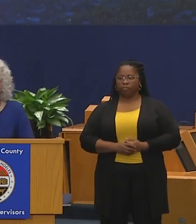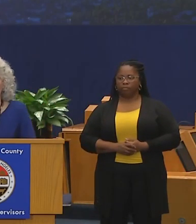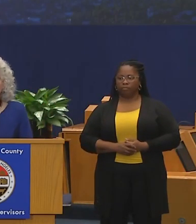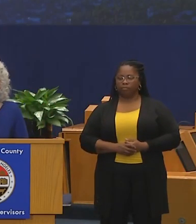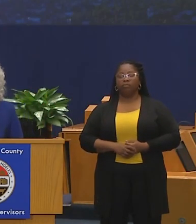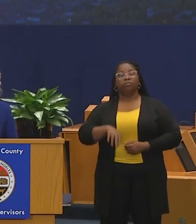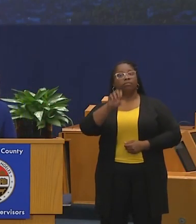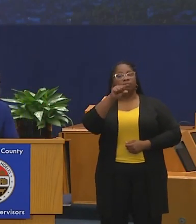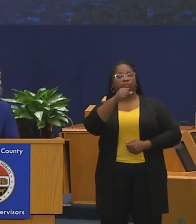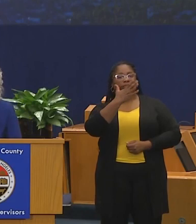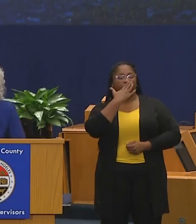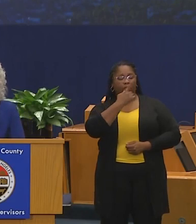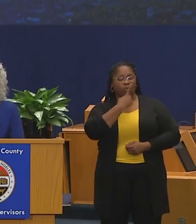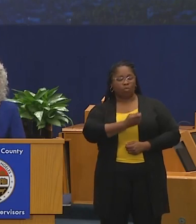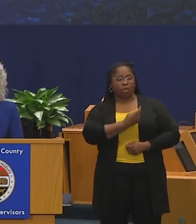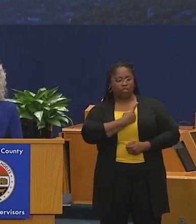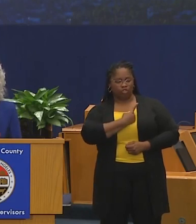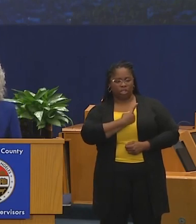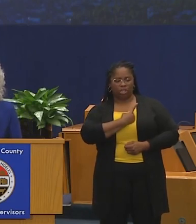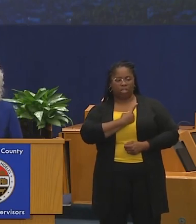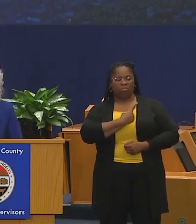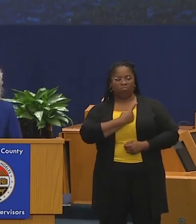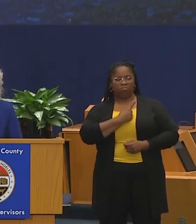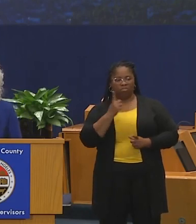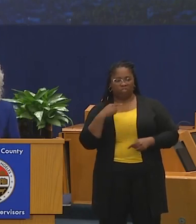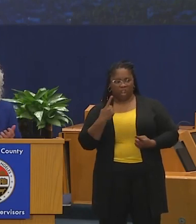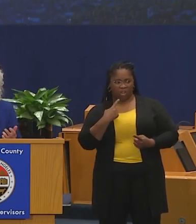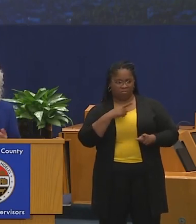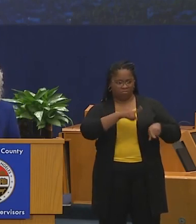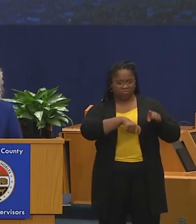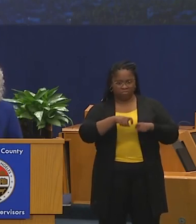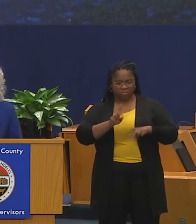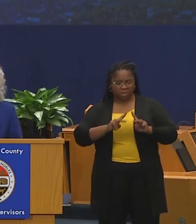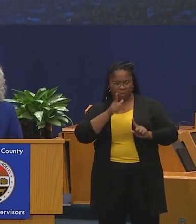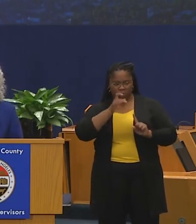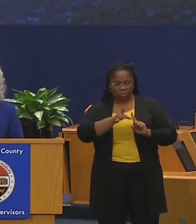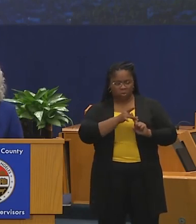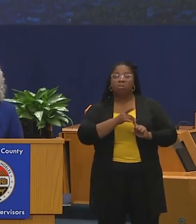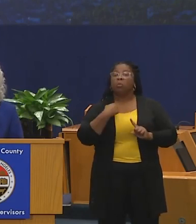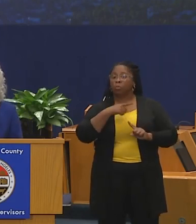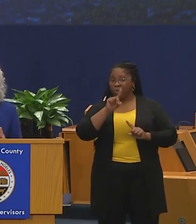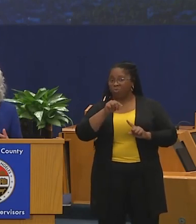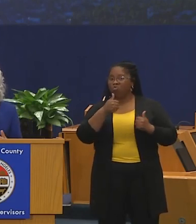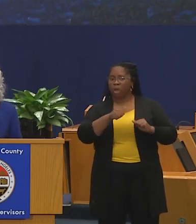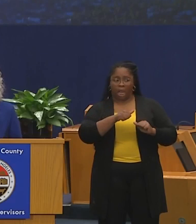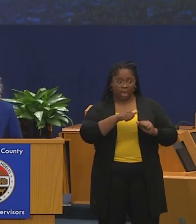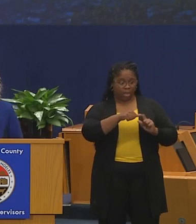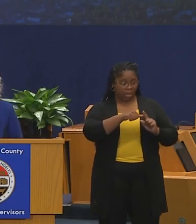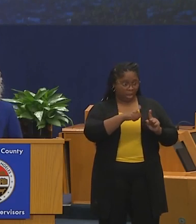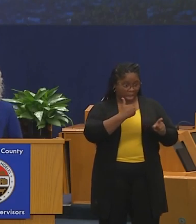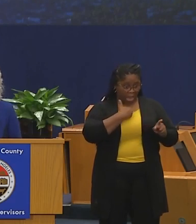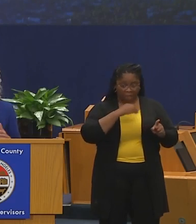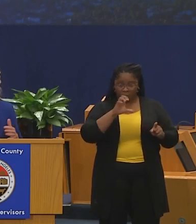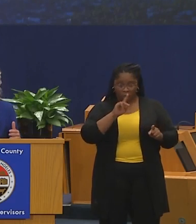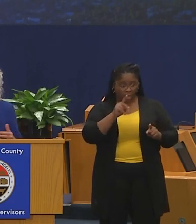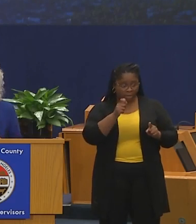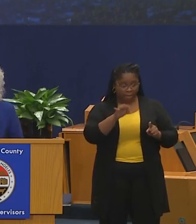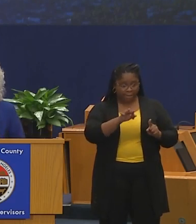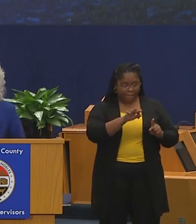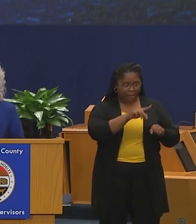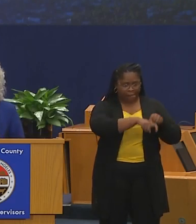Yeah, thanks for the question on what do we know when we interview people. And as you know, we do try to interview everybody who's positive. We don't get